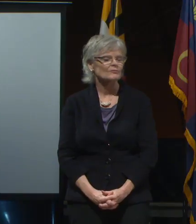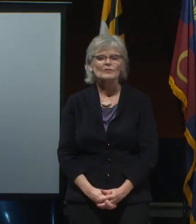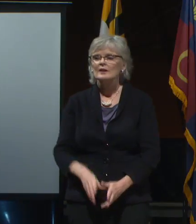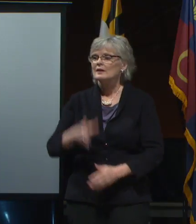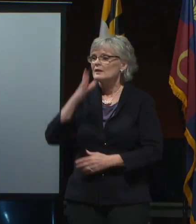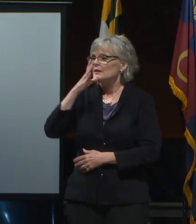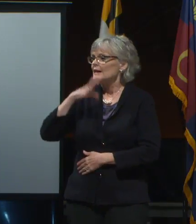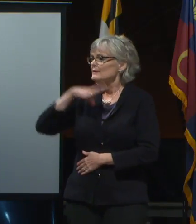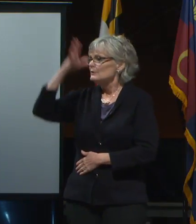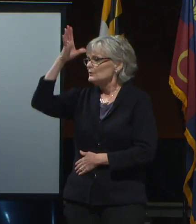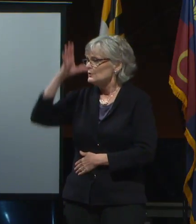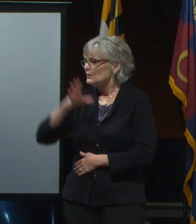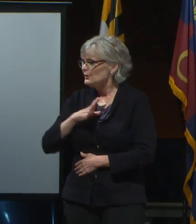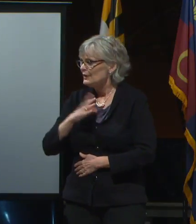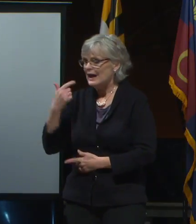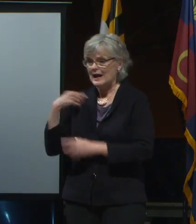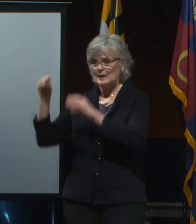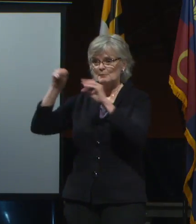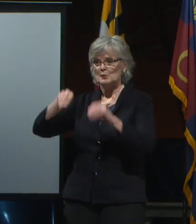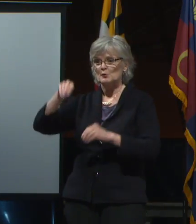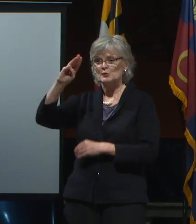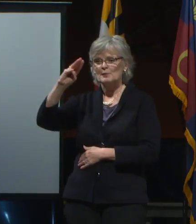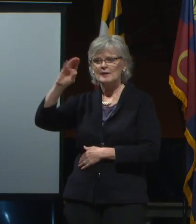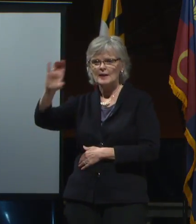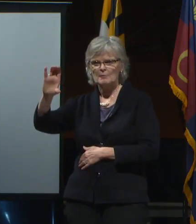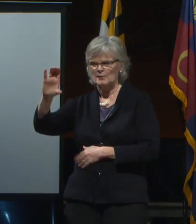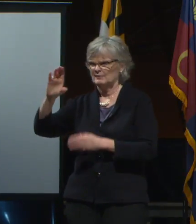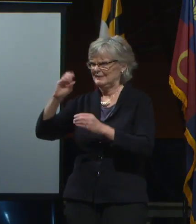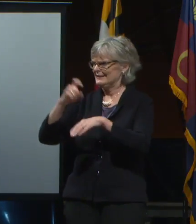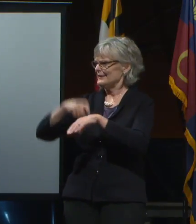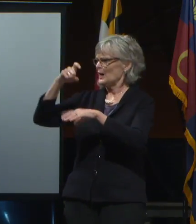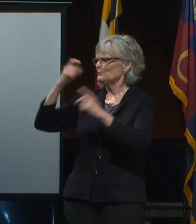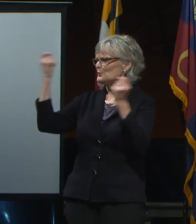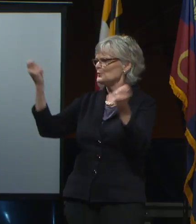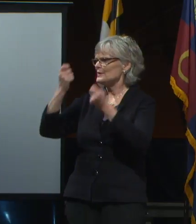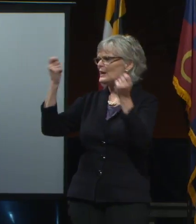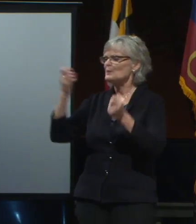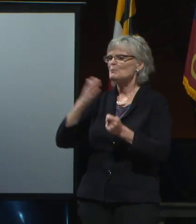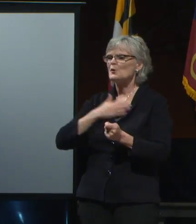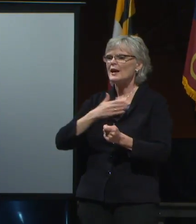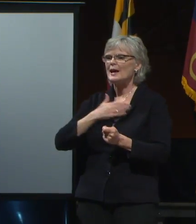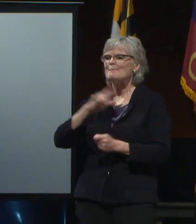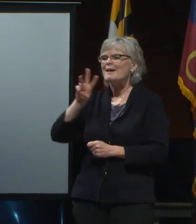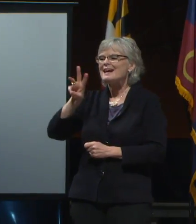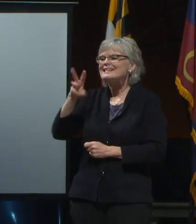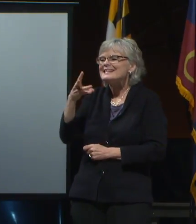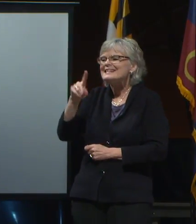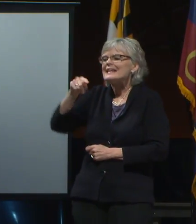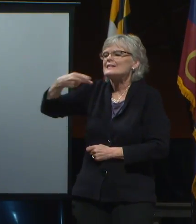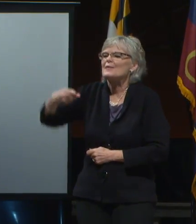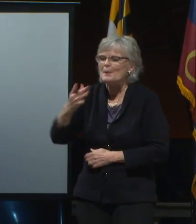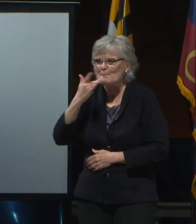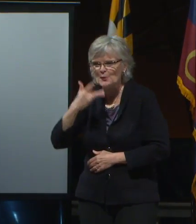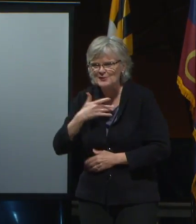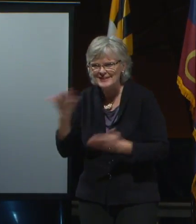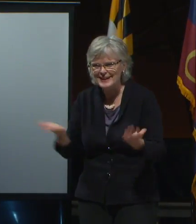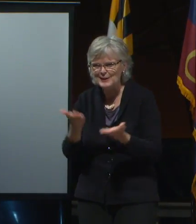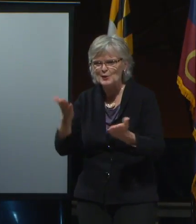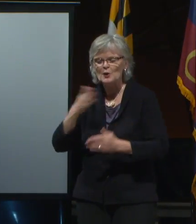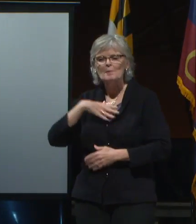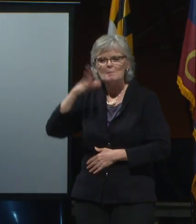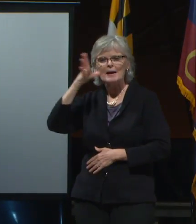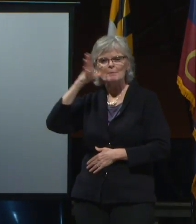Ladies and gentlemen, I moved to Montgomery County just in time to celebrate my 6th birthday here. My